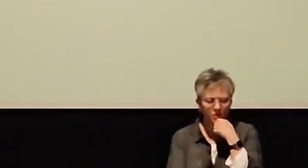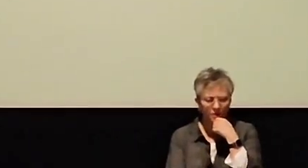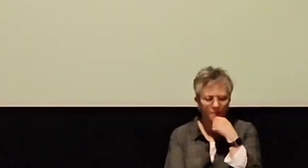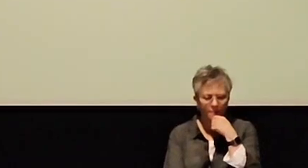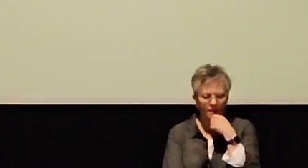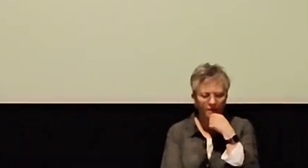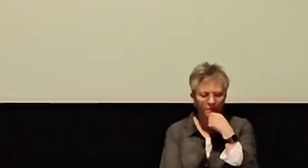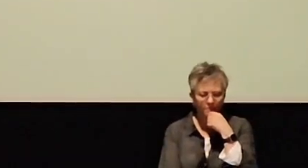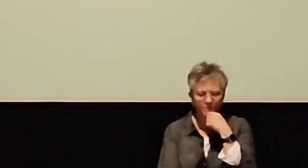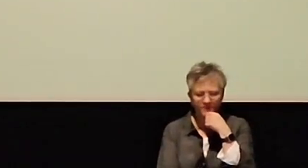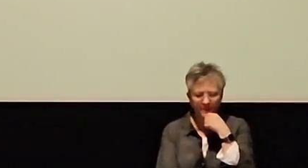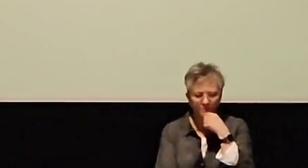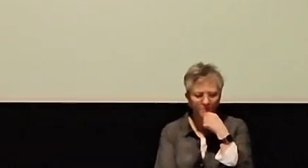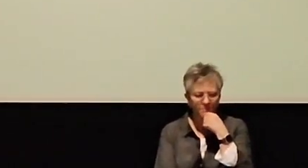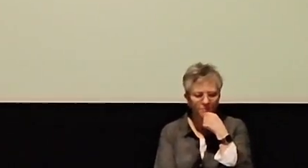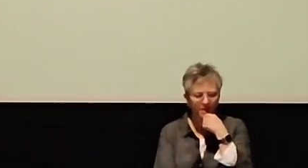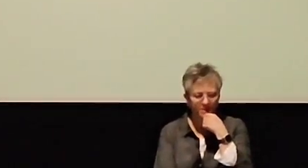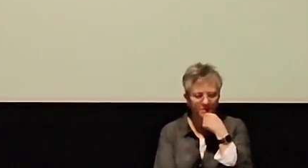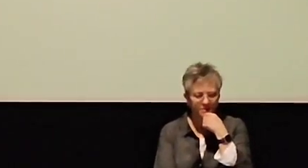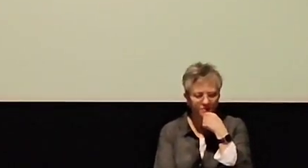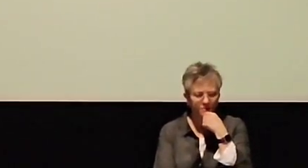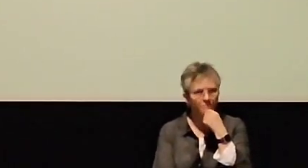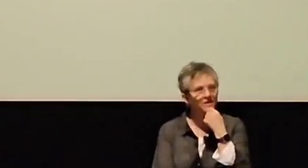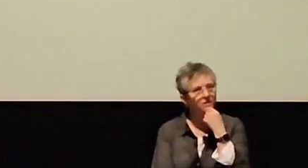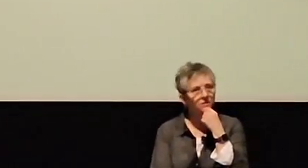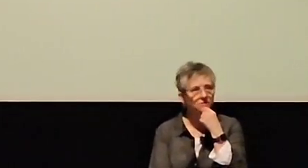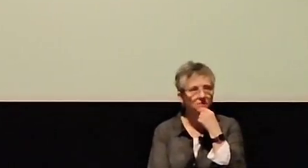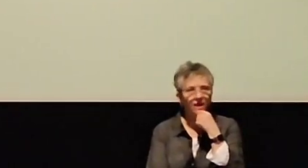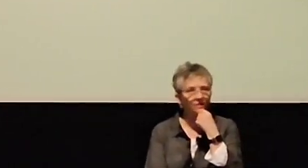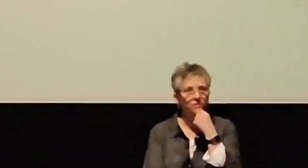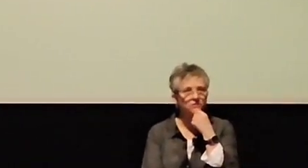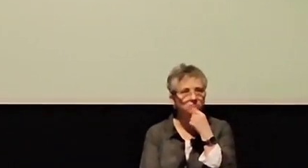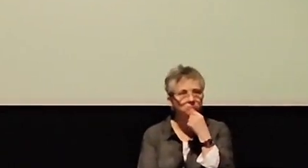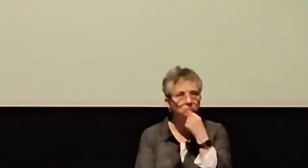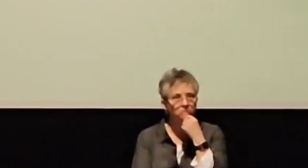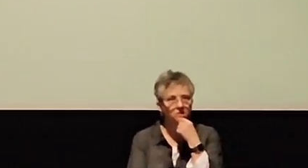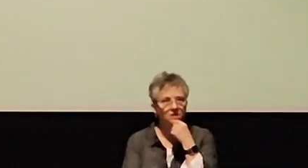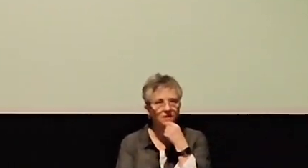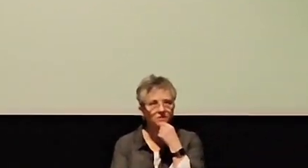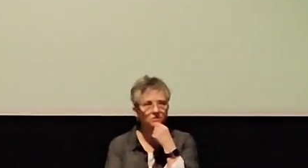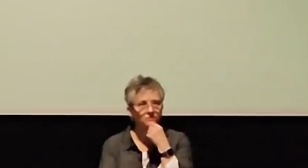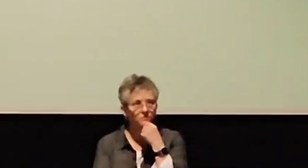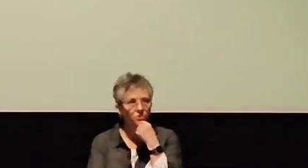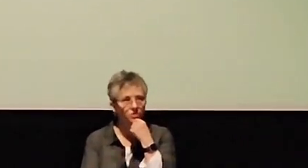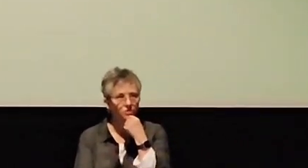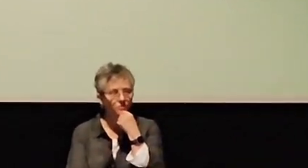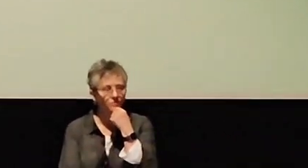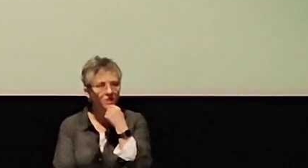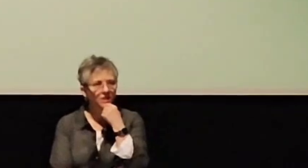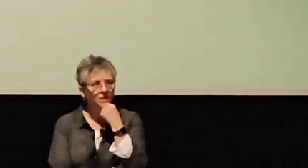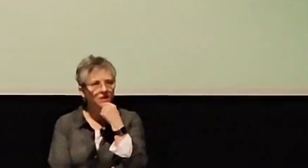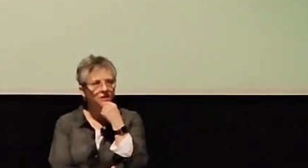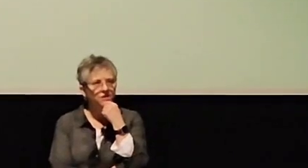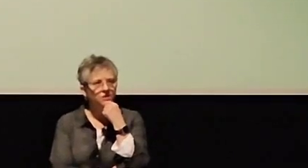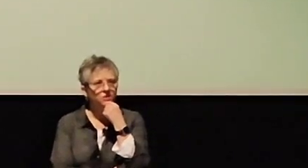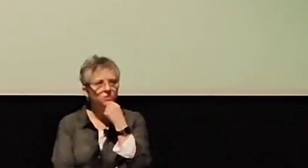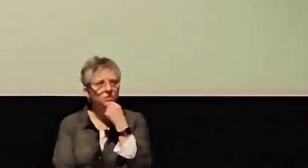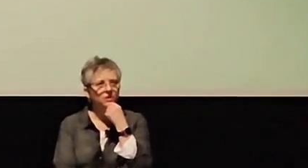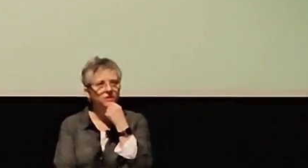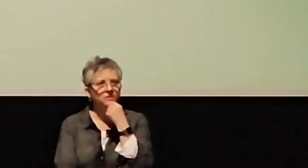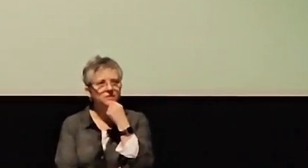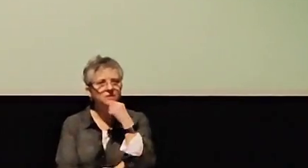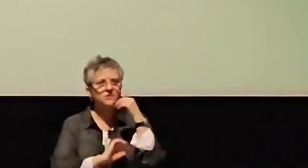to develop best practices for better ethical societal futures.